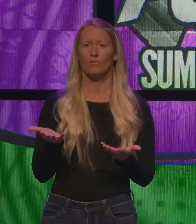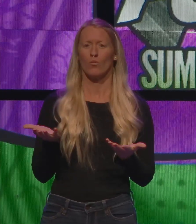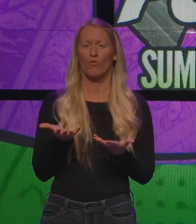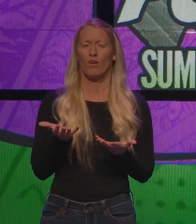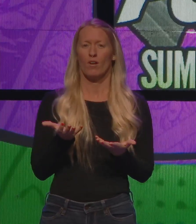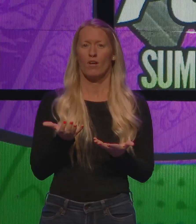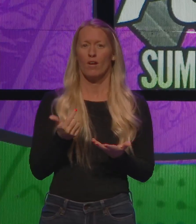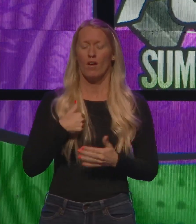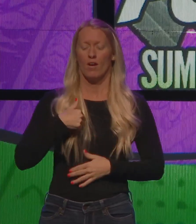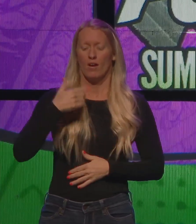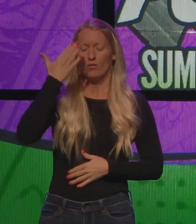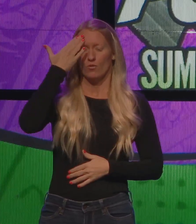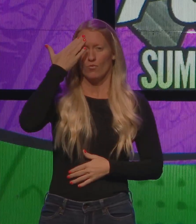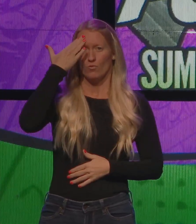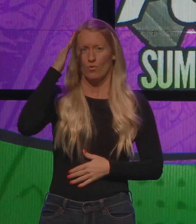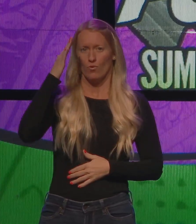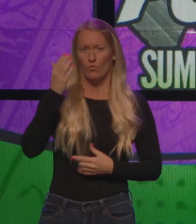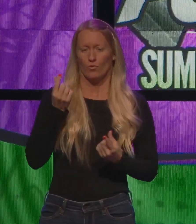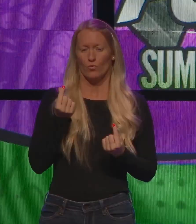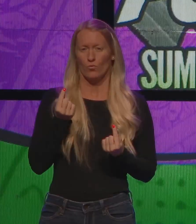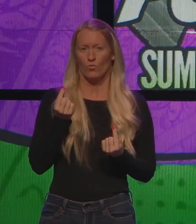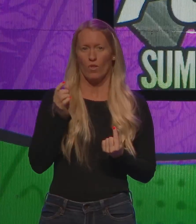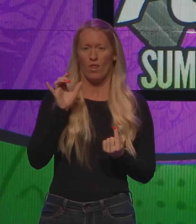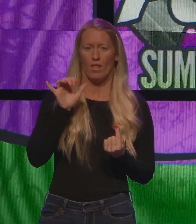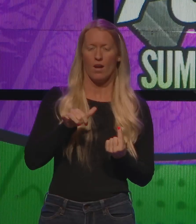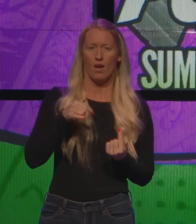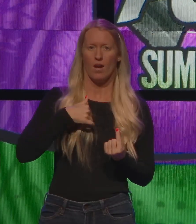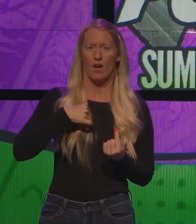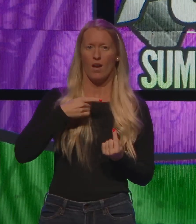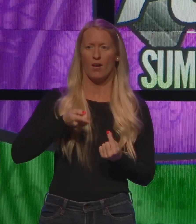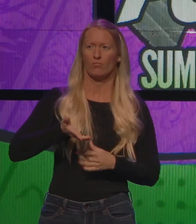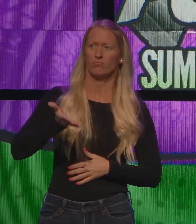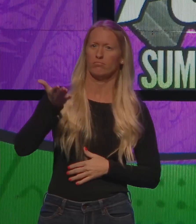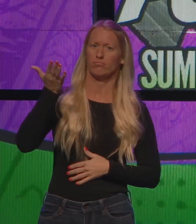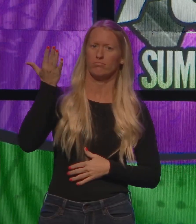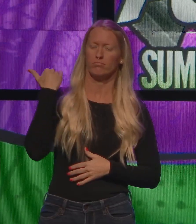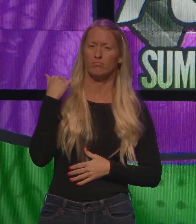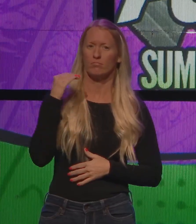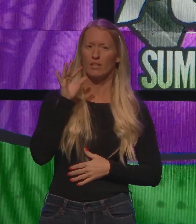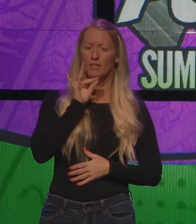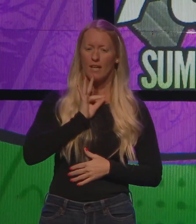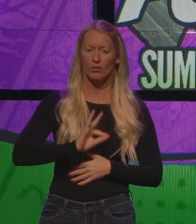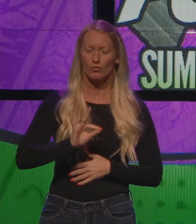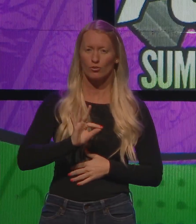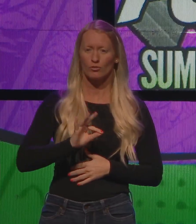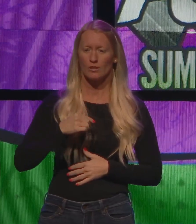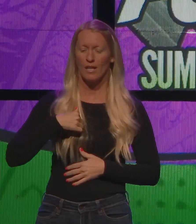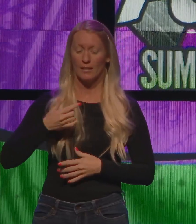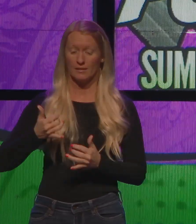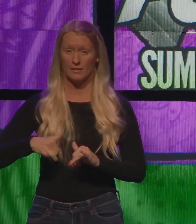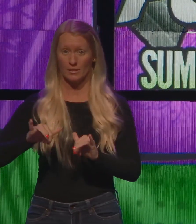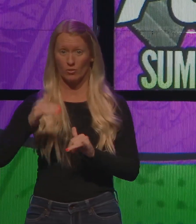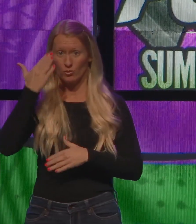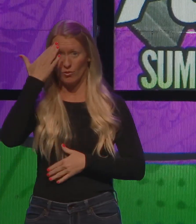I know that I didn't know what to do with that when I was 9. I don't always know what to do with that now, and I'm not 9 anymore.